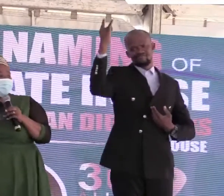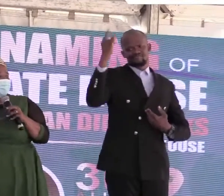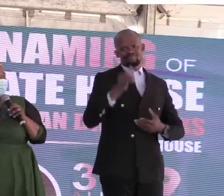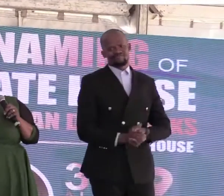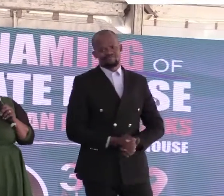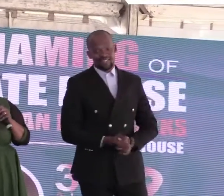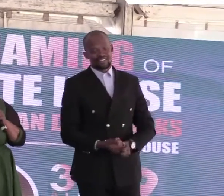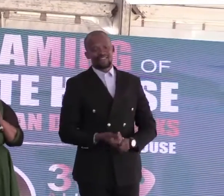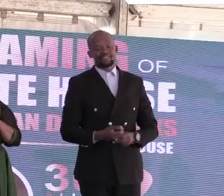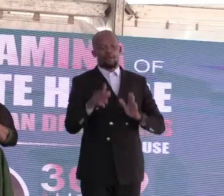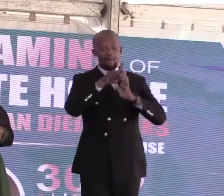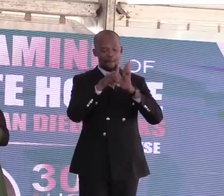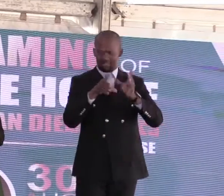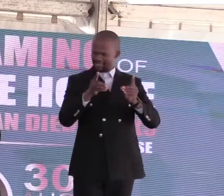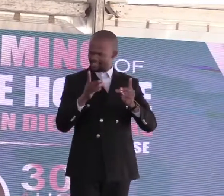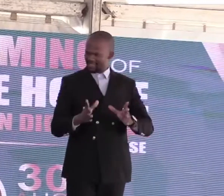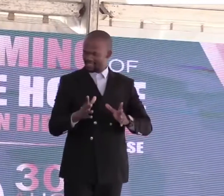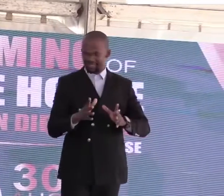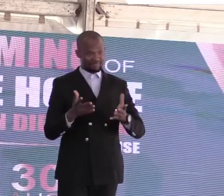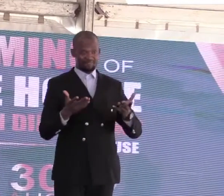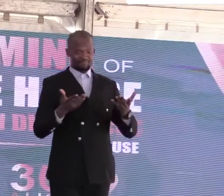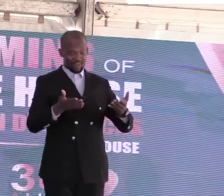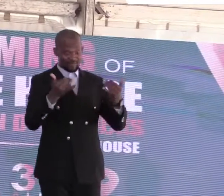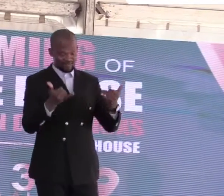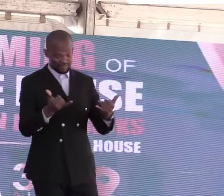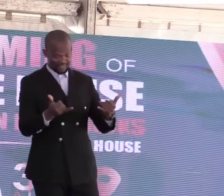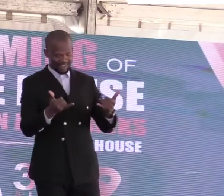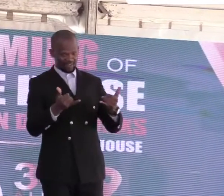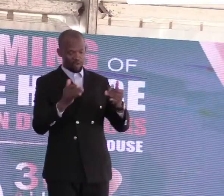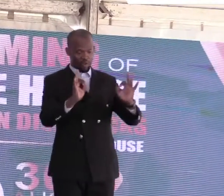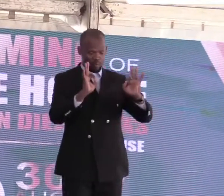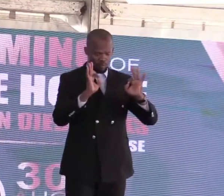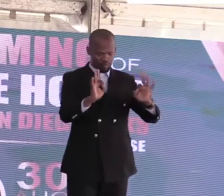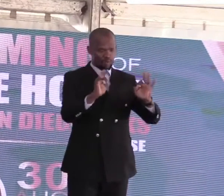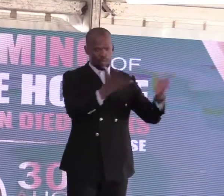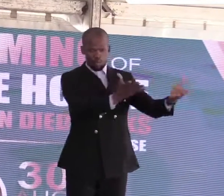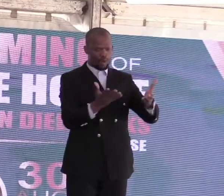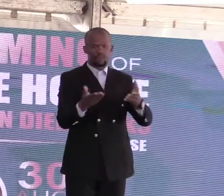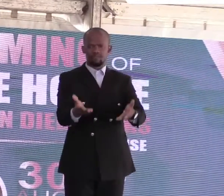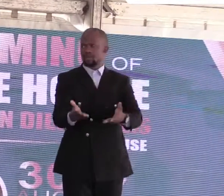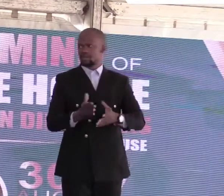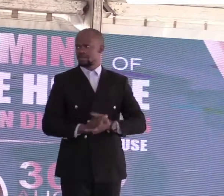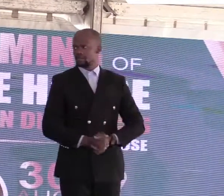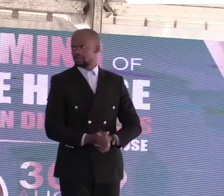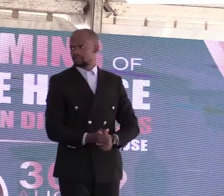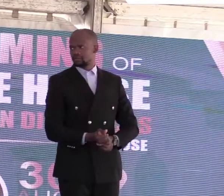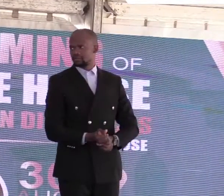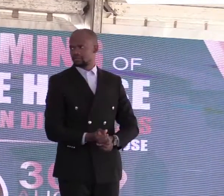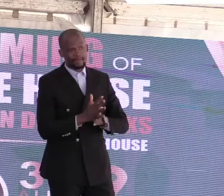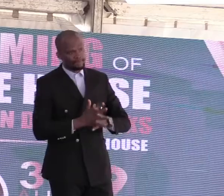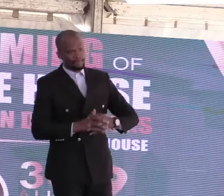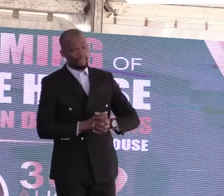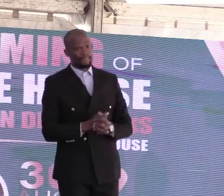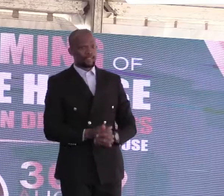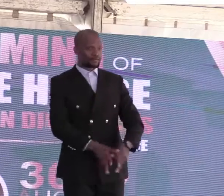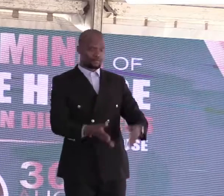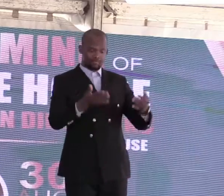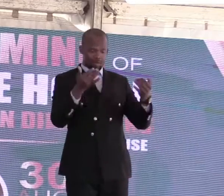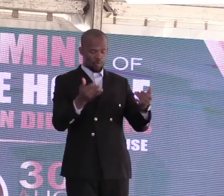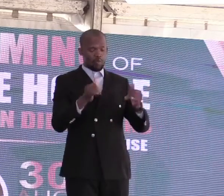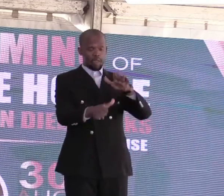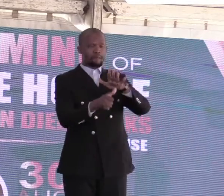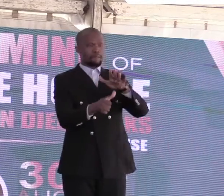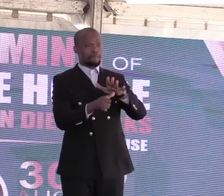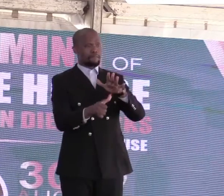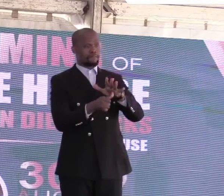Well, really, Program Director, my role here today is to formally welcome everyone in attendance at this important